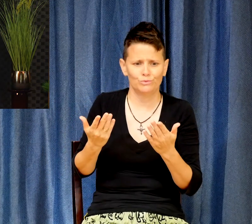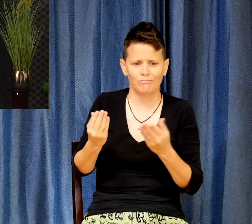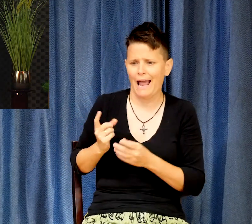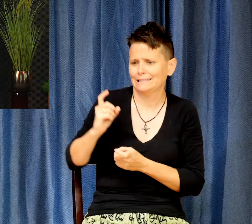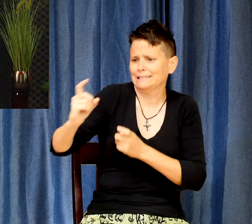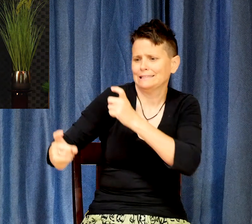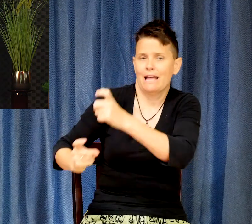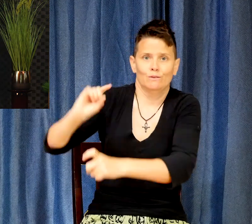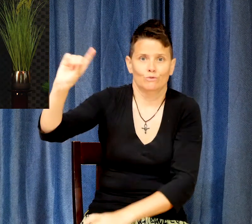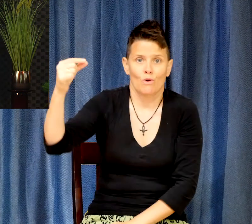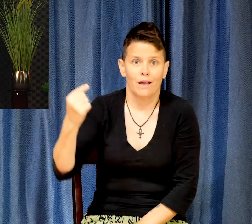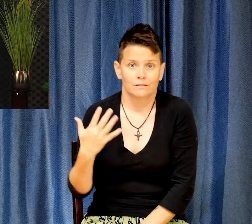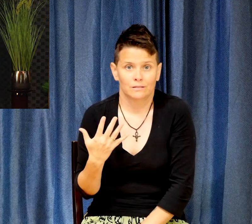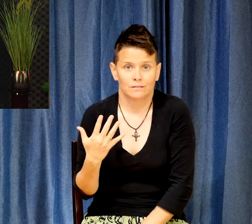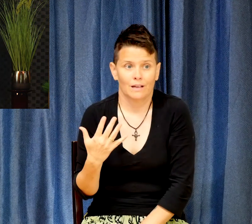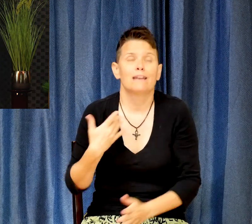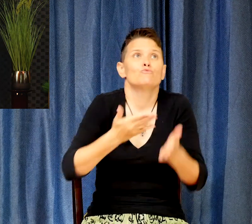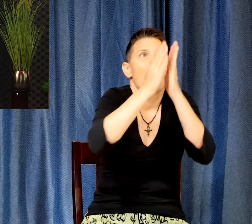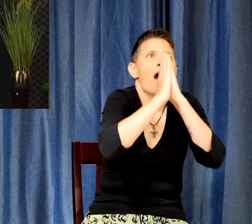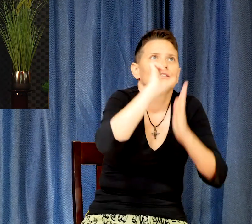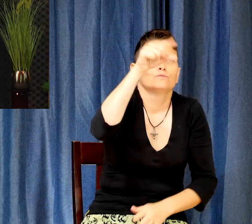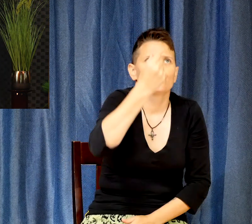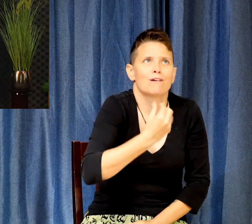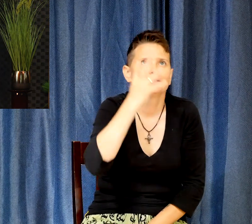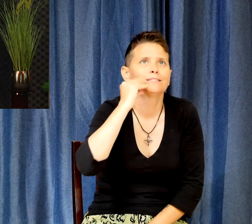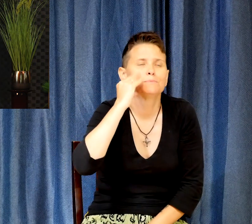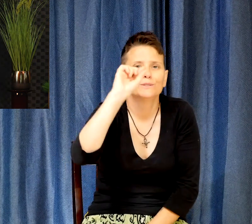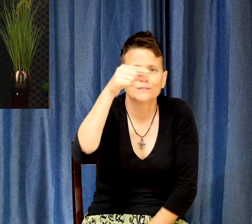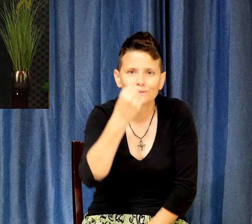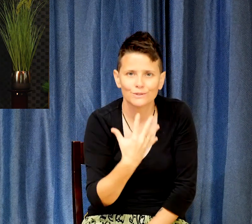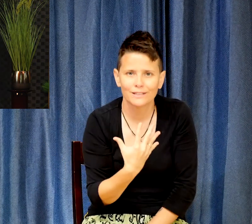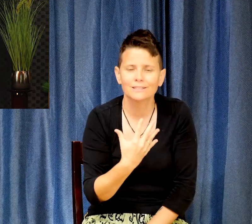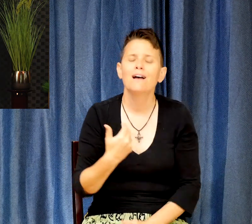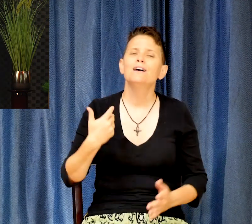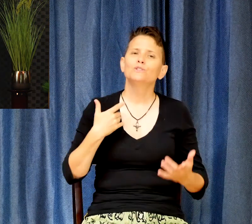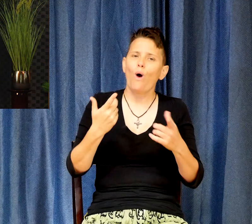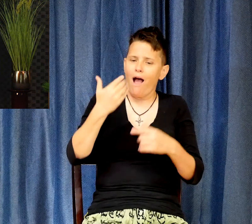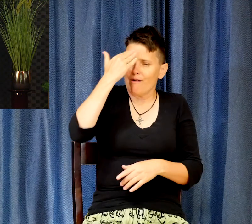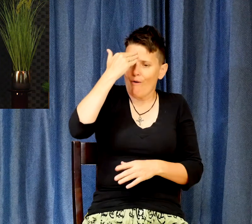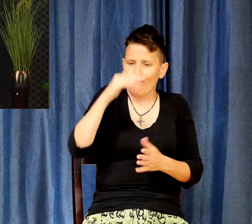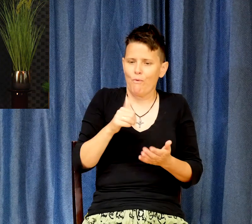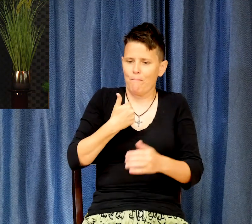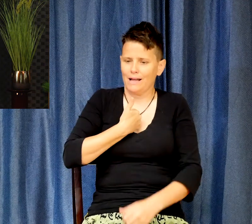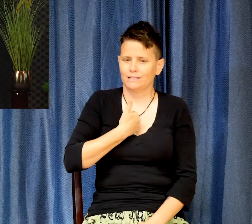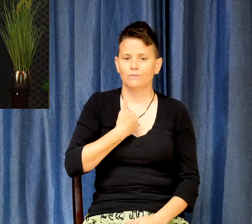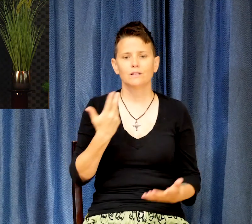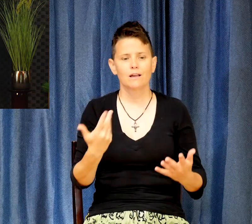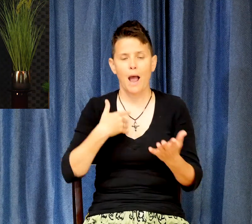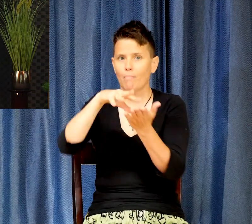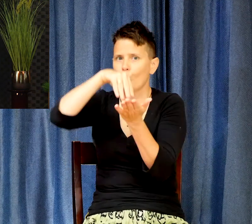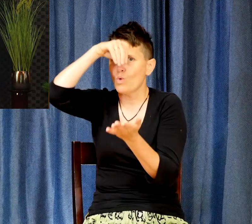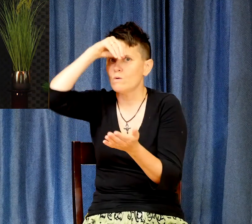I know in my own life right now, I am working through a key place of learning what it really means to be an